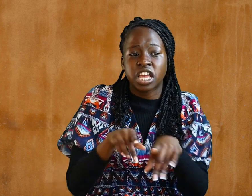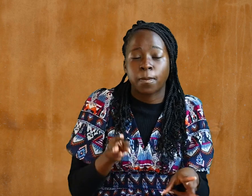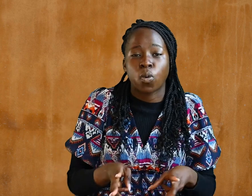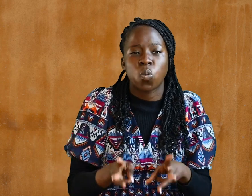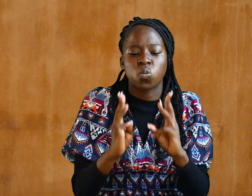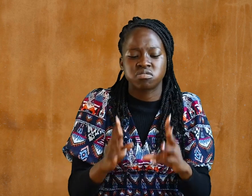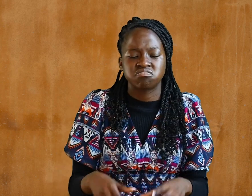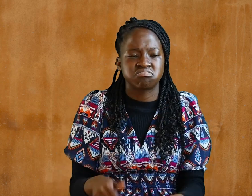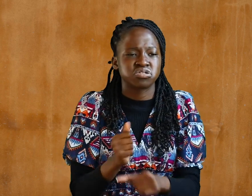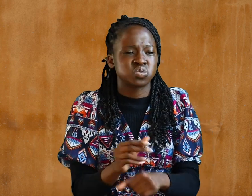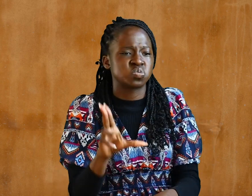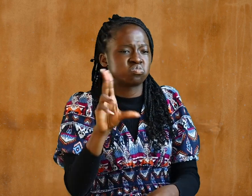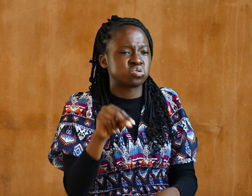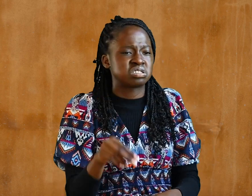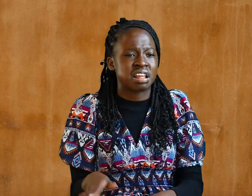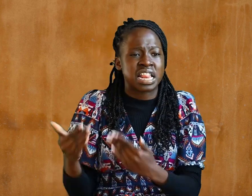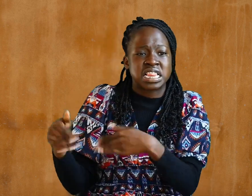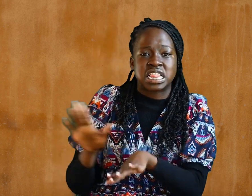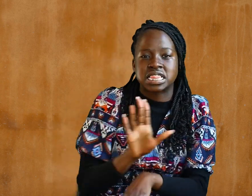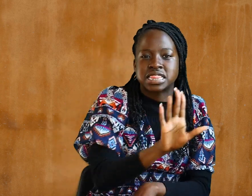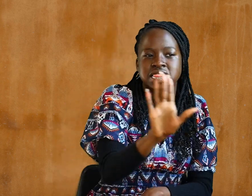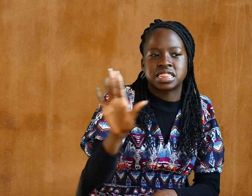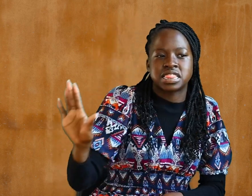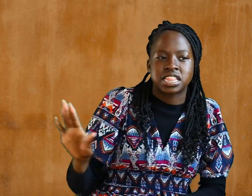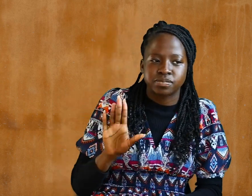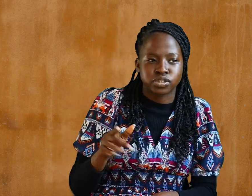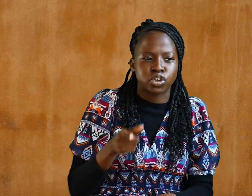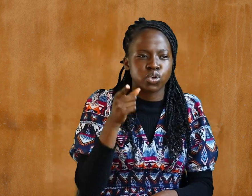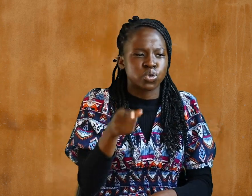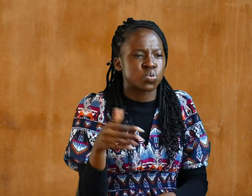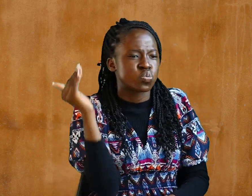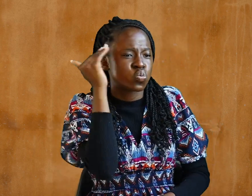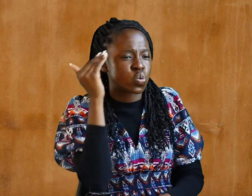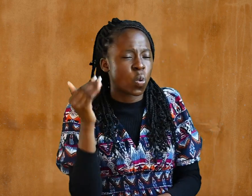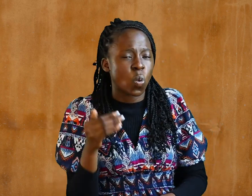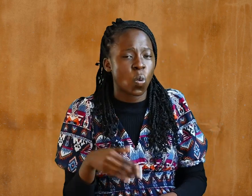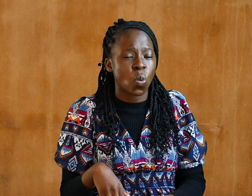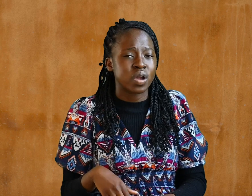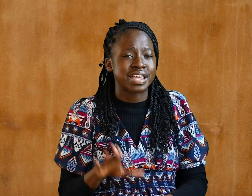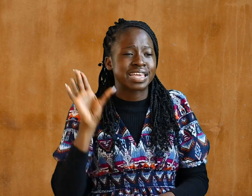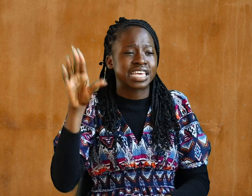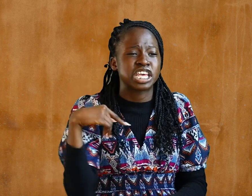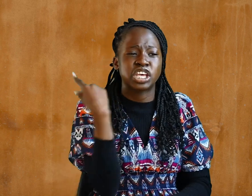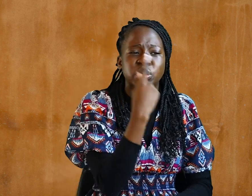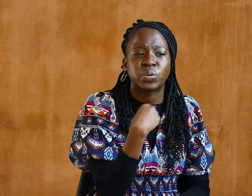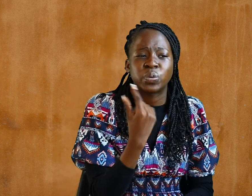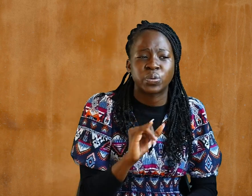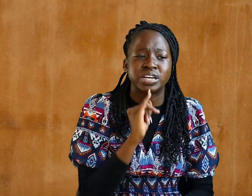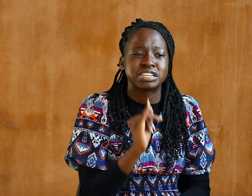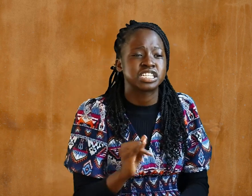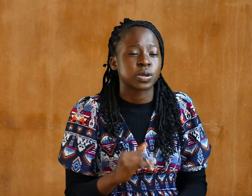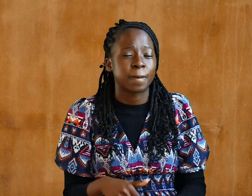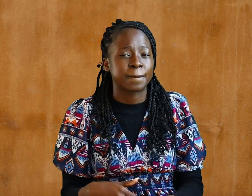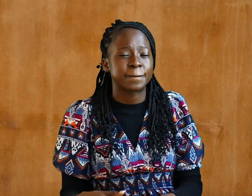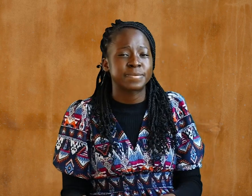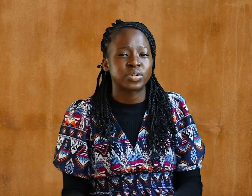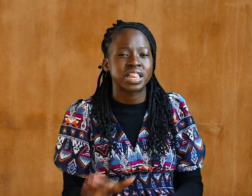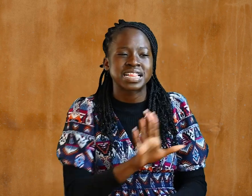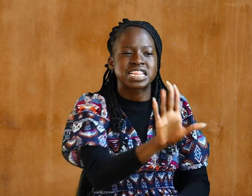them, since you know that he who is both their master and yours is in